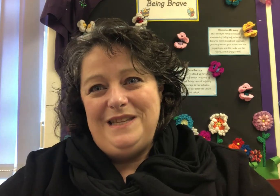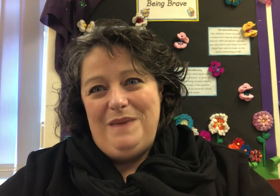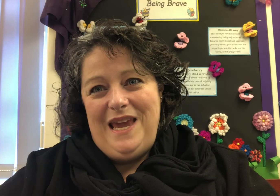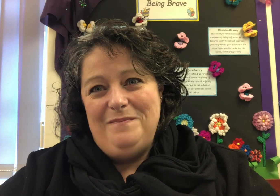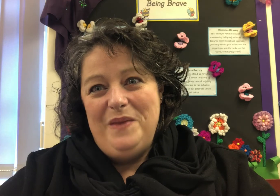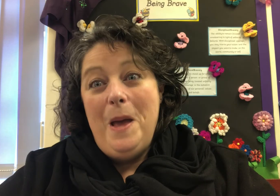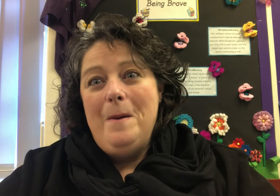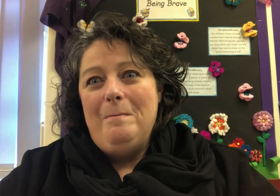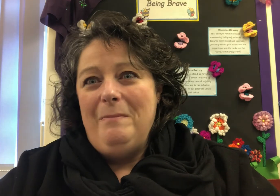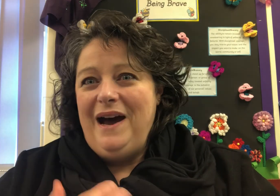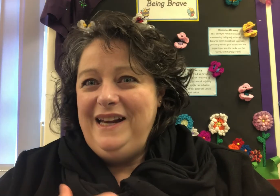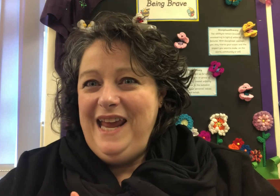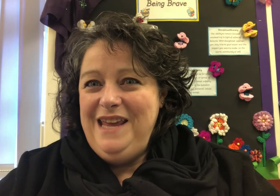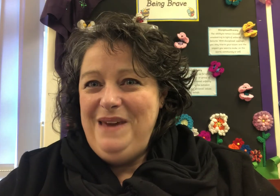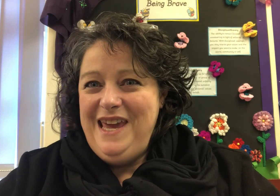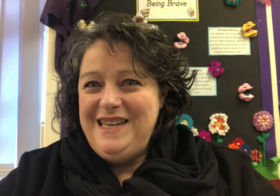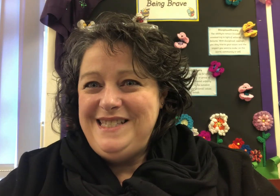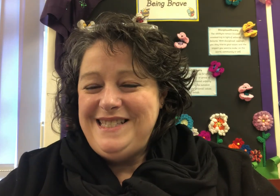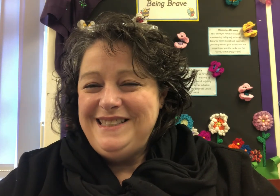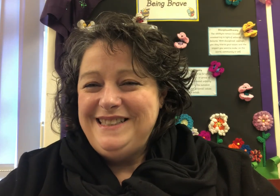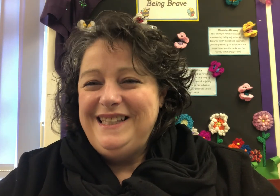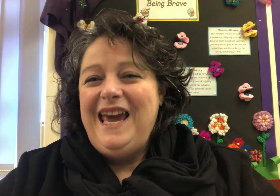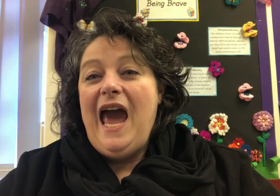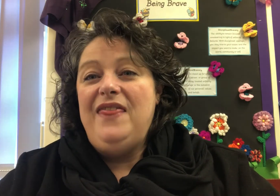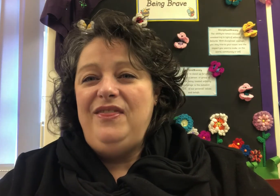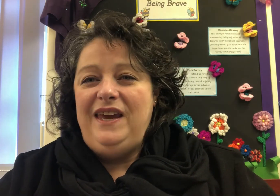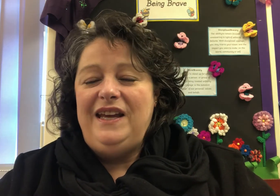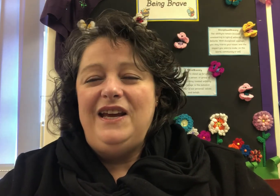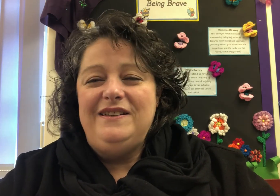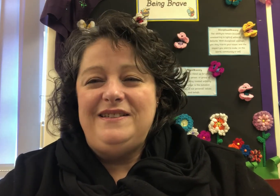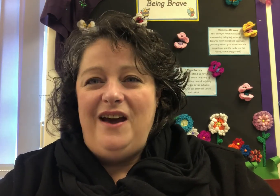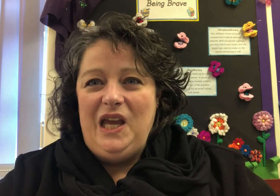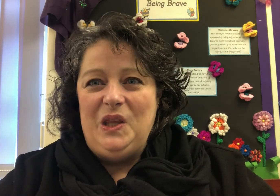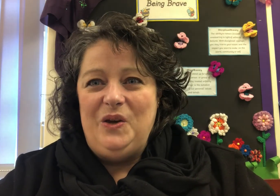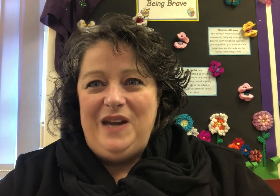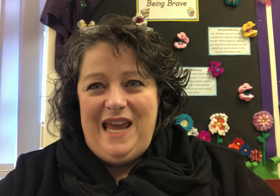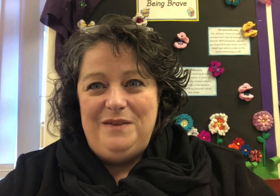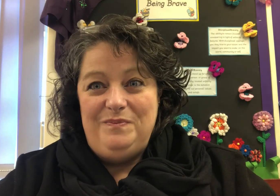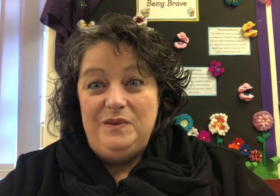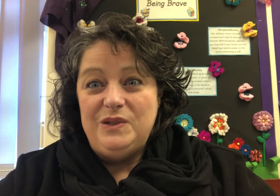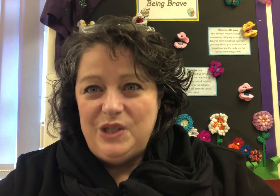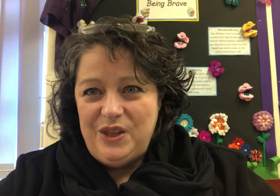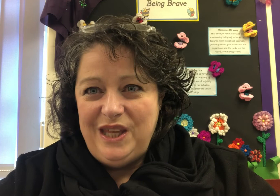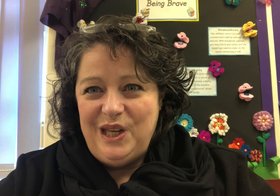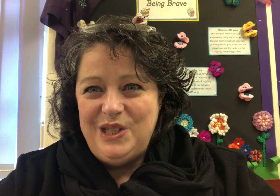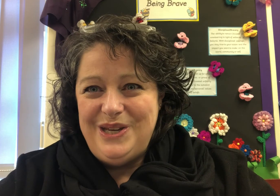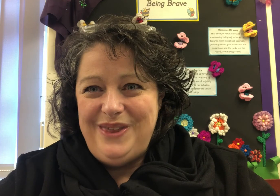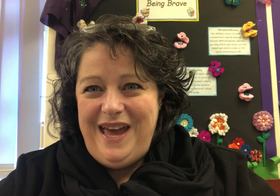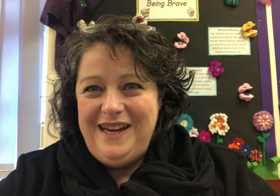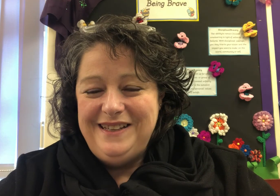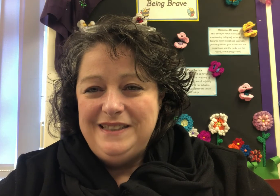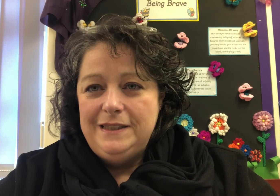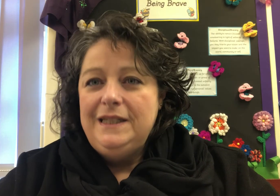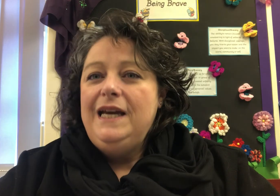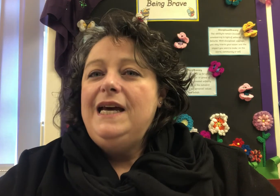me. My name is, and then sign your name. Do you think you can do that?